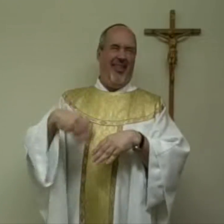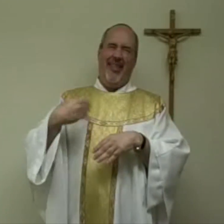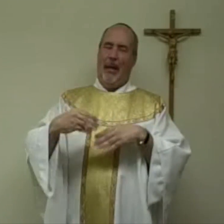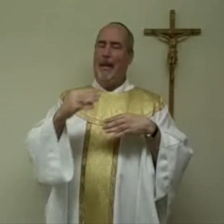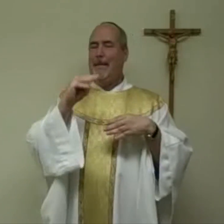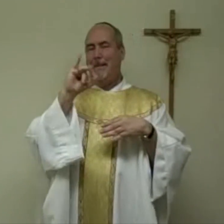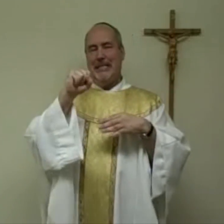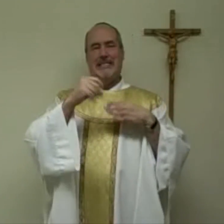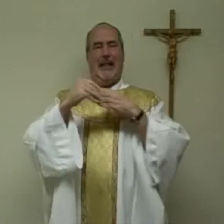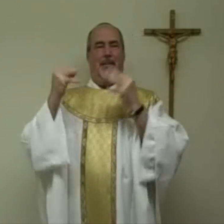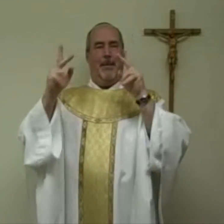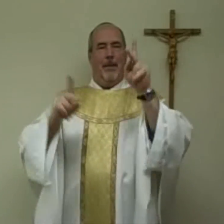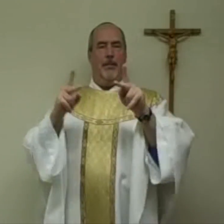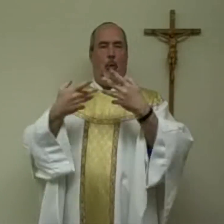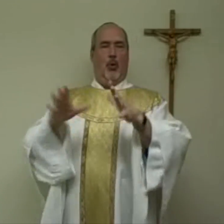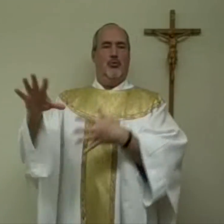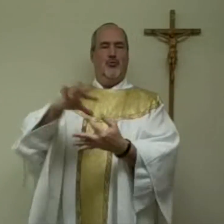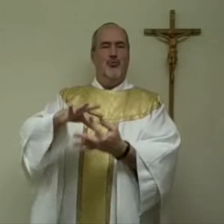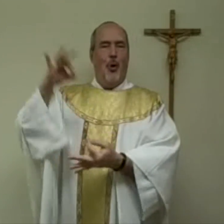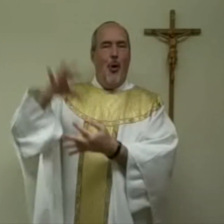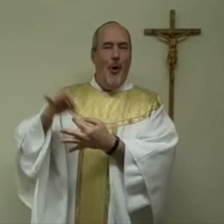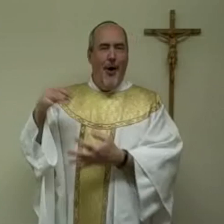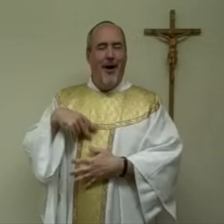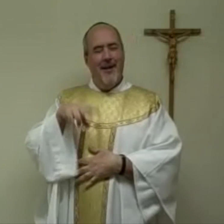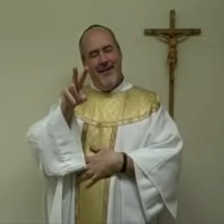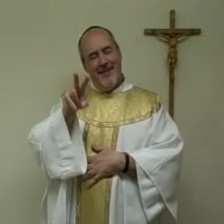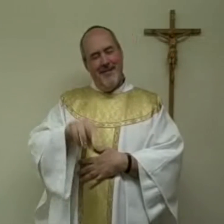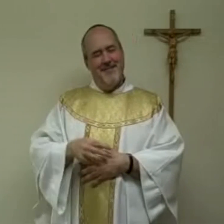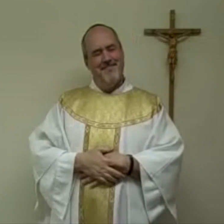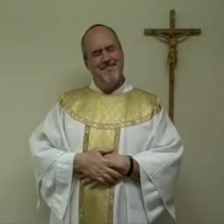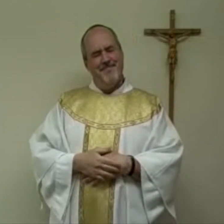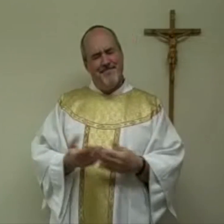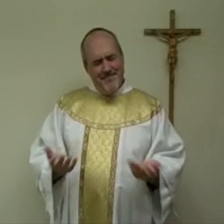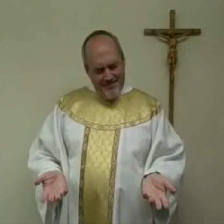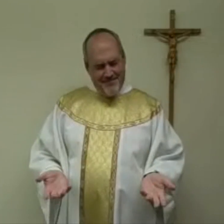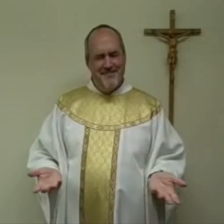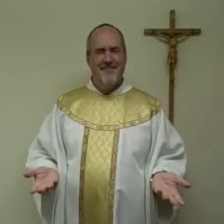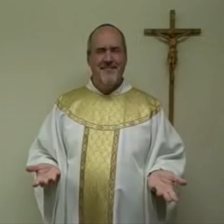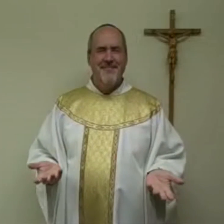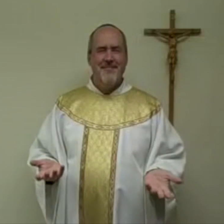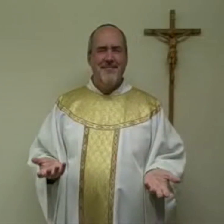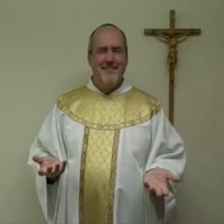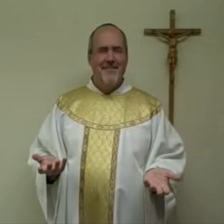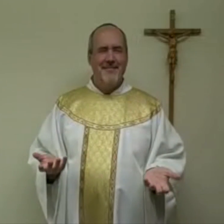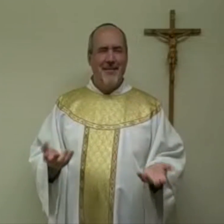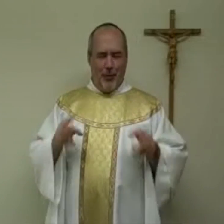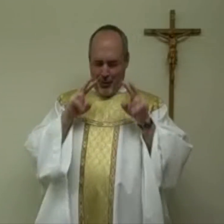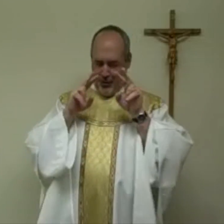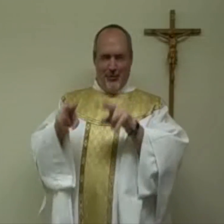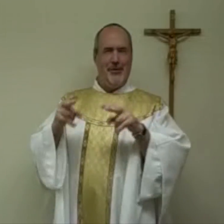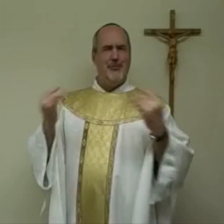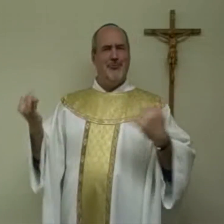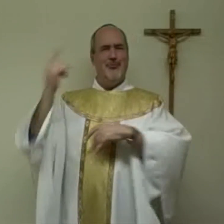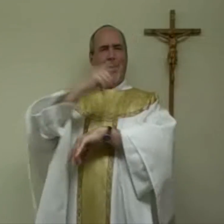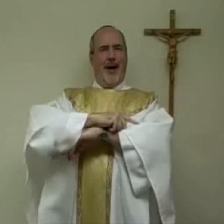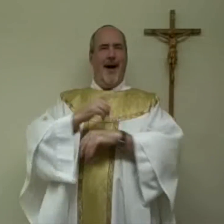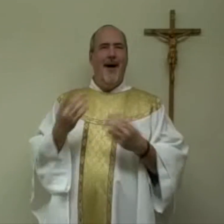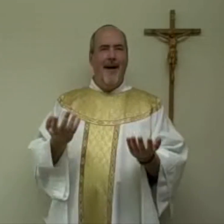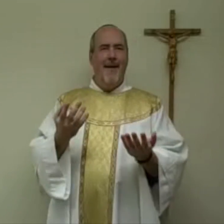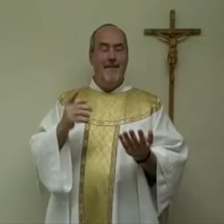Antichrist, and say that the Catholic Church has misled people and people are losing their souls. Well,